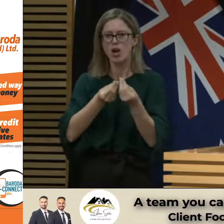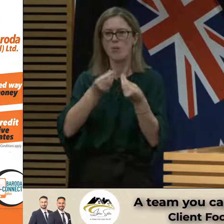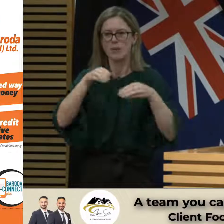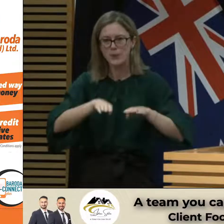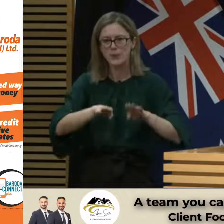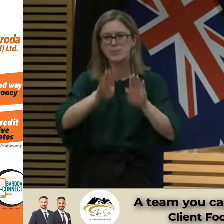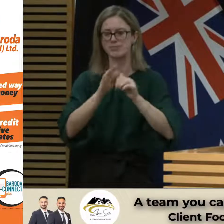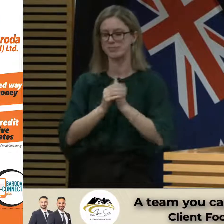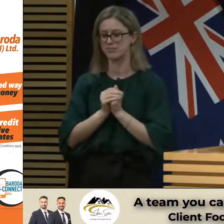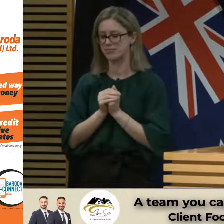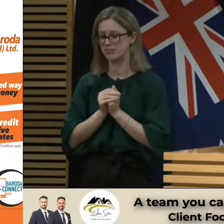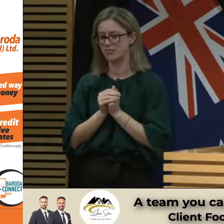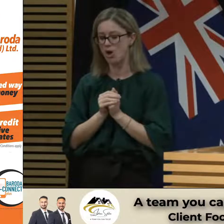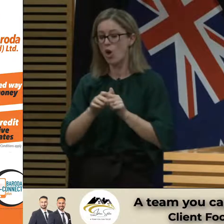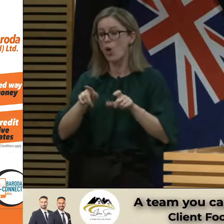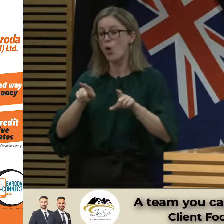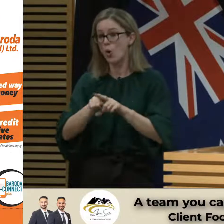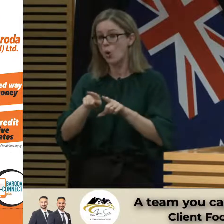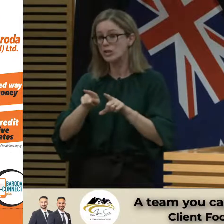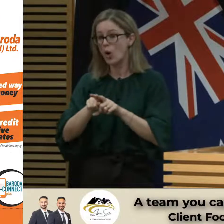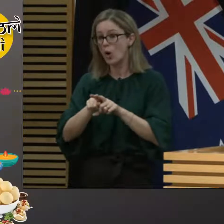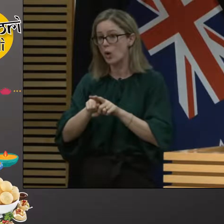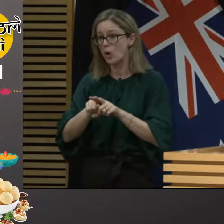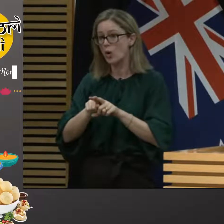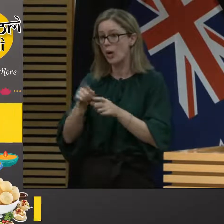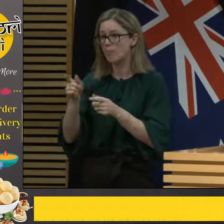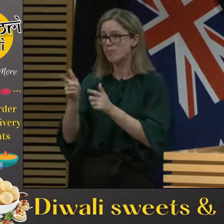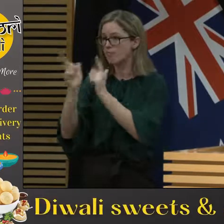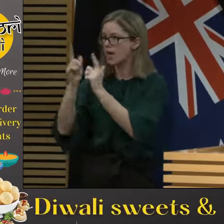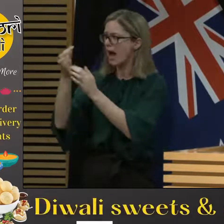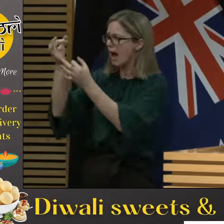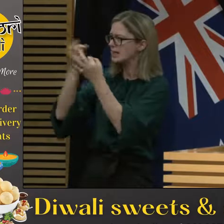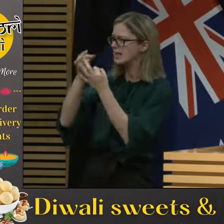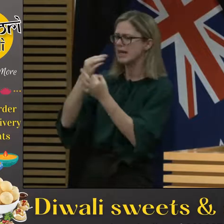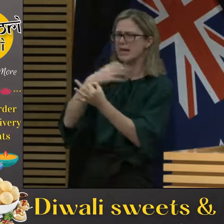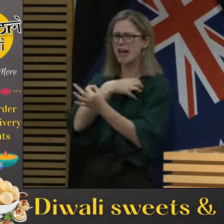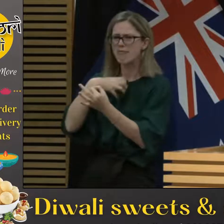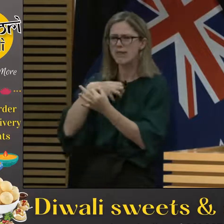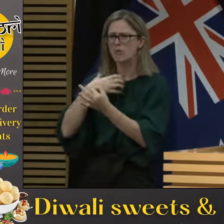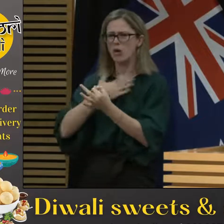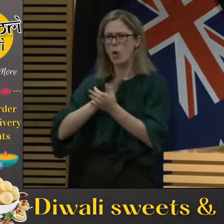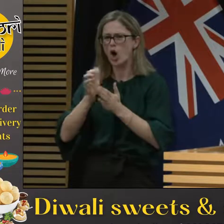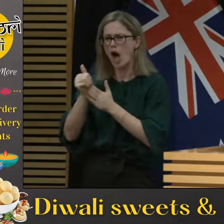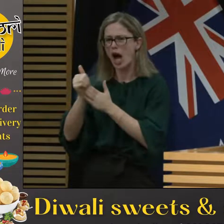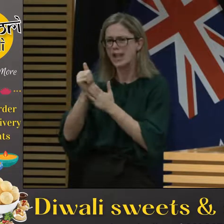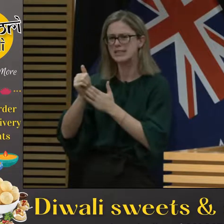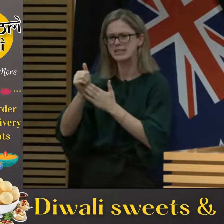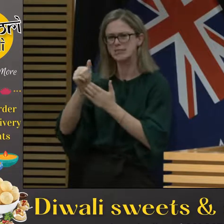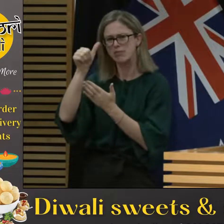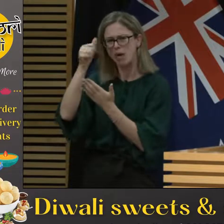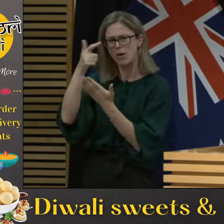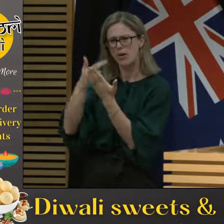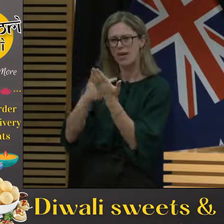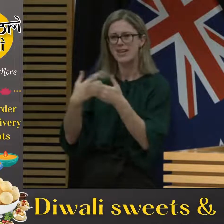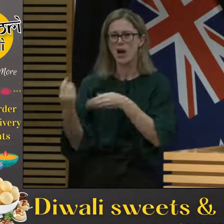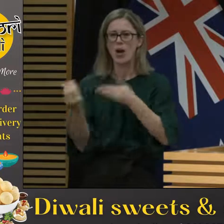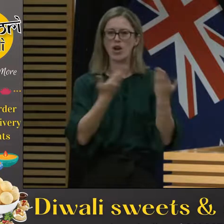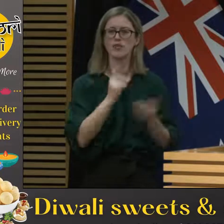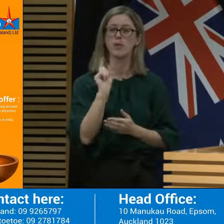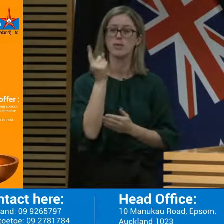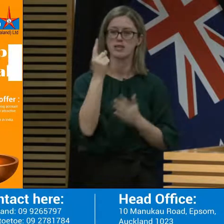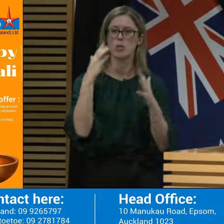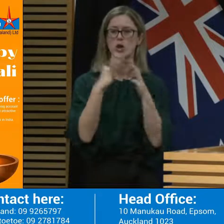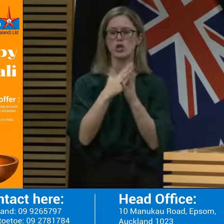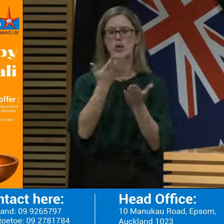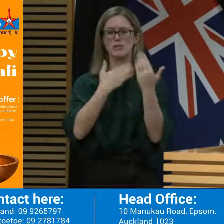those workplaces, employers are also asking us for more guidance and more certainty. So I'll now hand over to Minister Wood